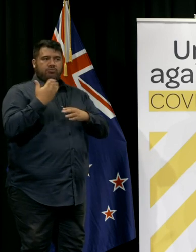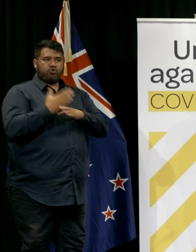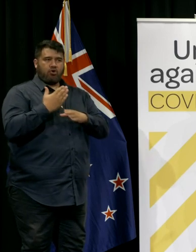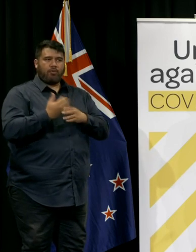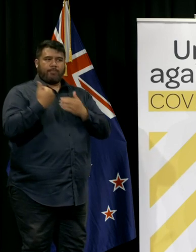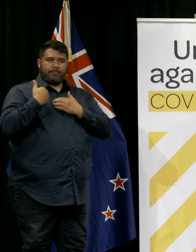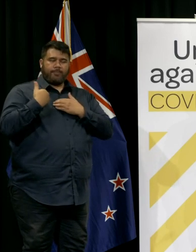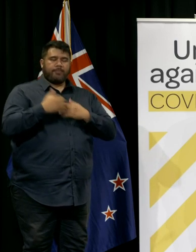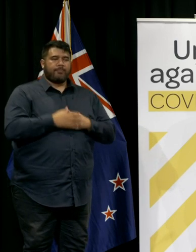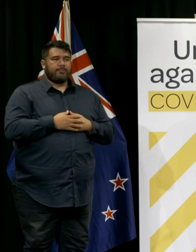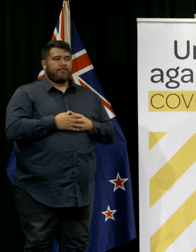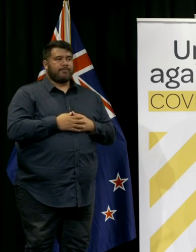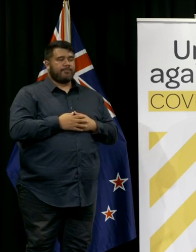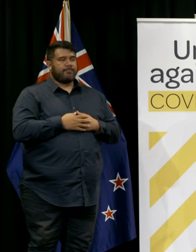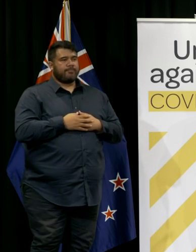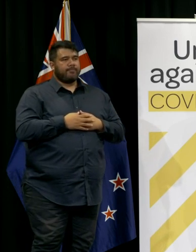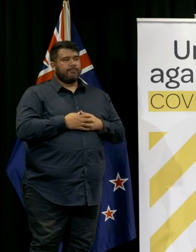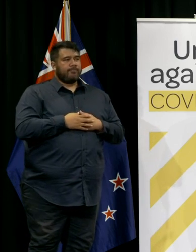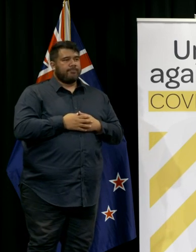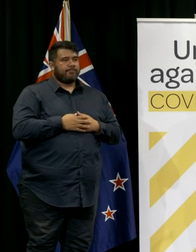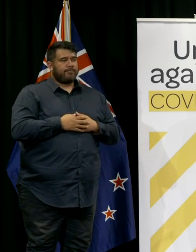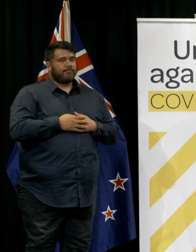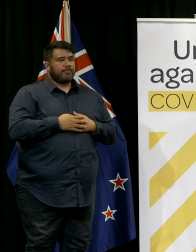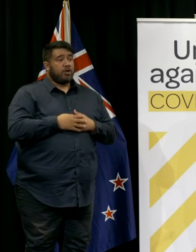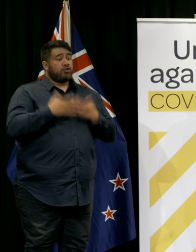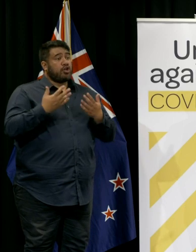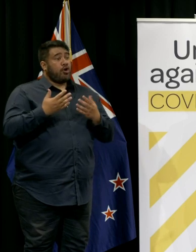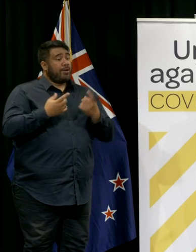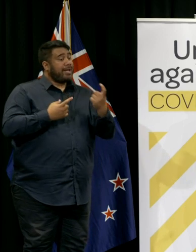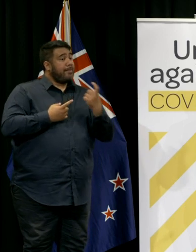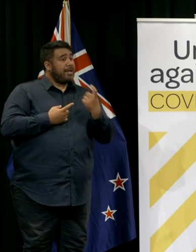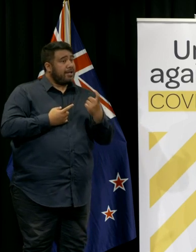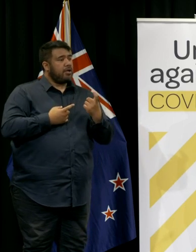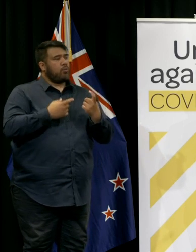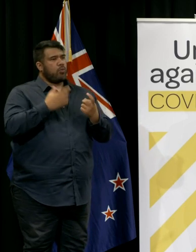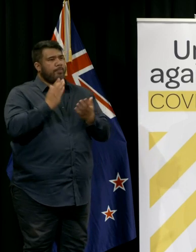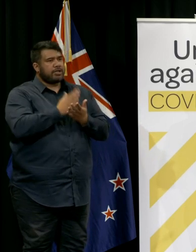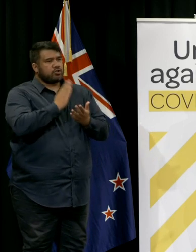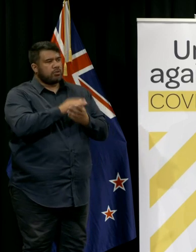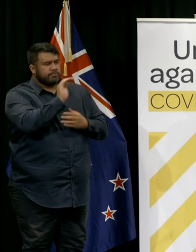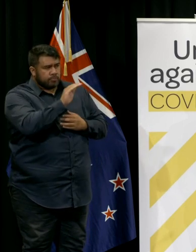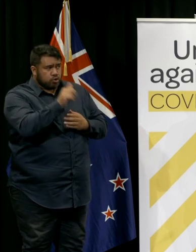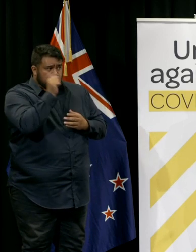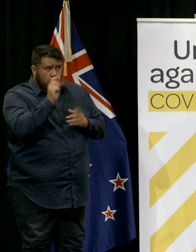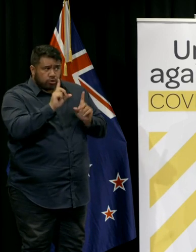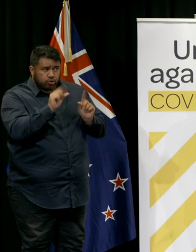What we'll do next is engage with people to ensure that they know what's required of them.